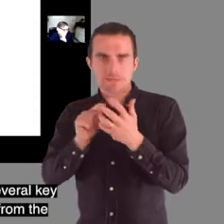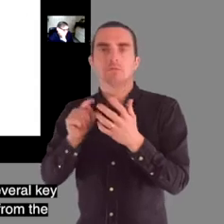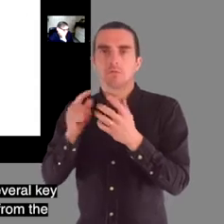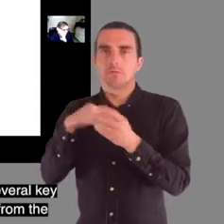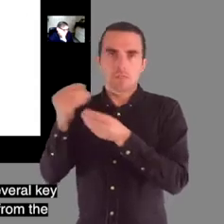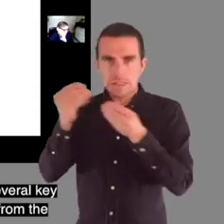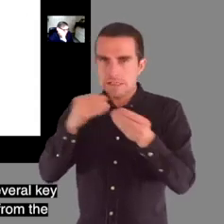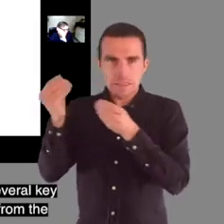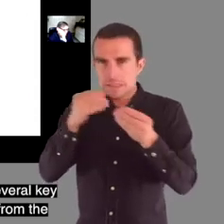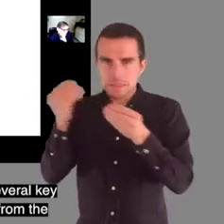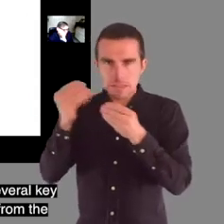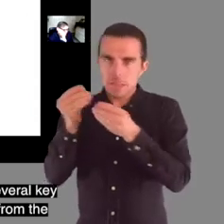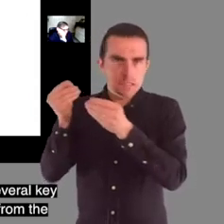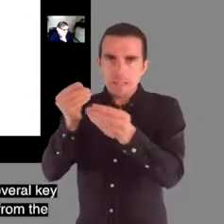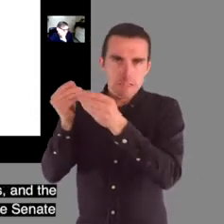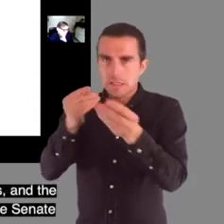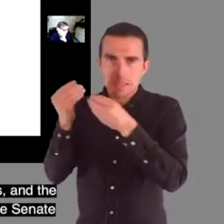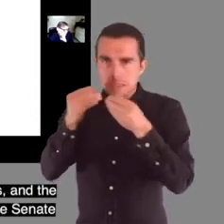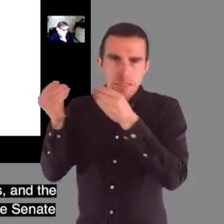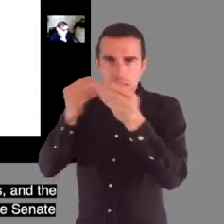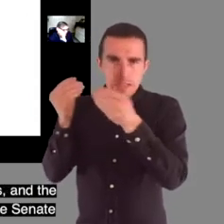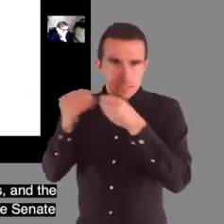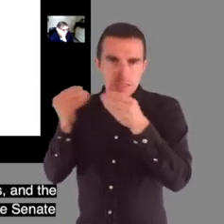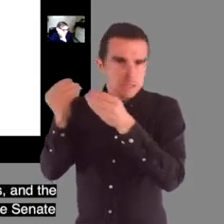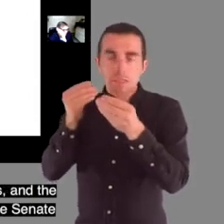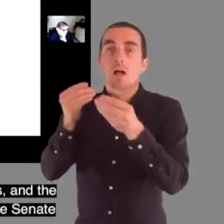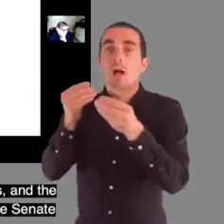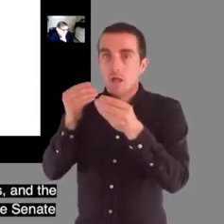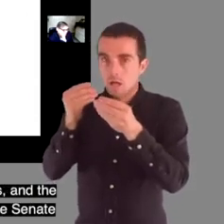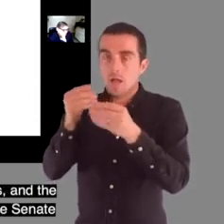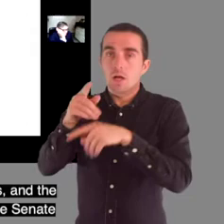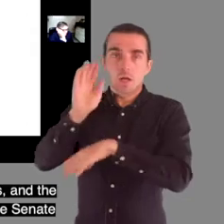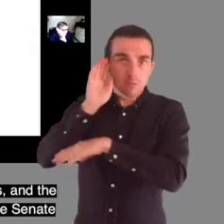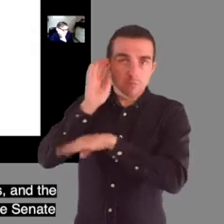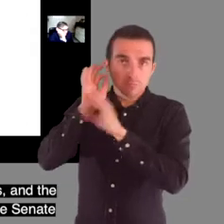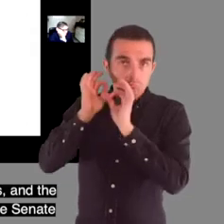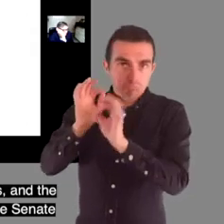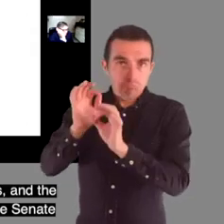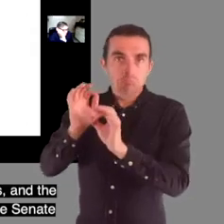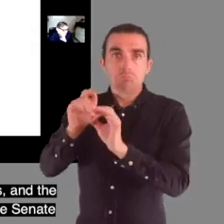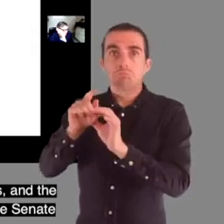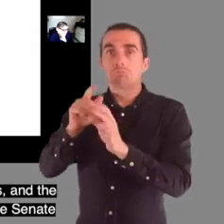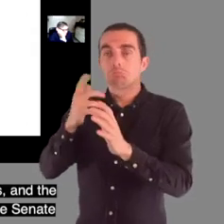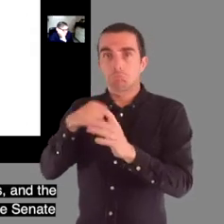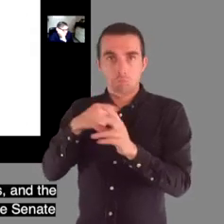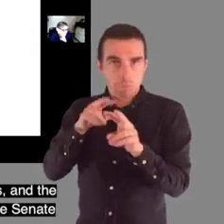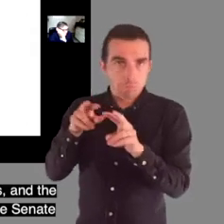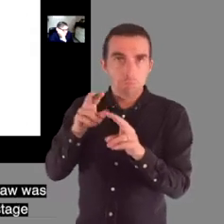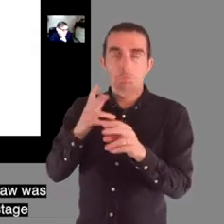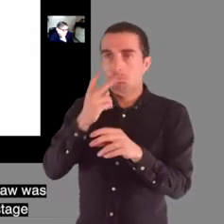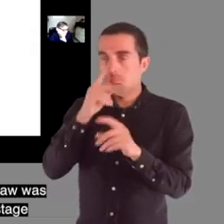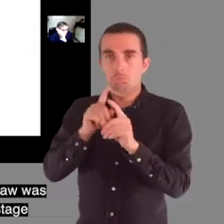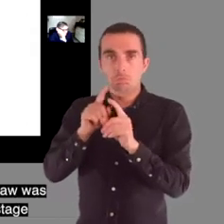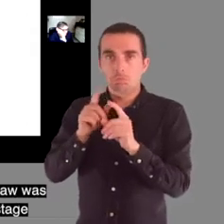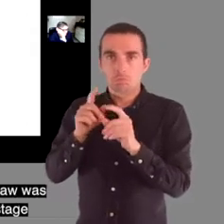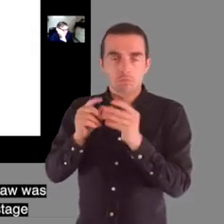key improvements, and it went back from the Senate to the House of Commons, and the House of Commons listened to the Senate, I'm